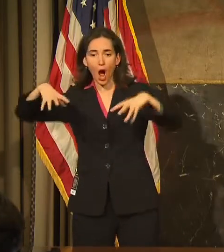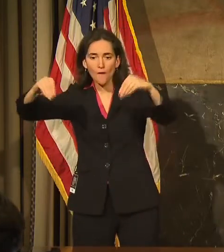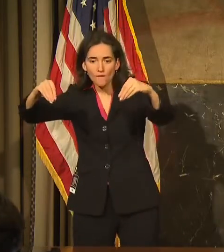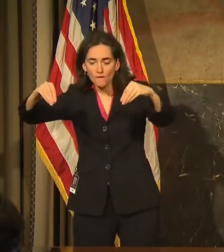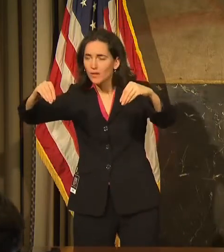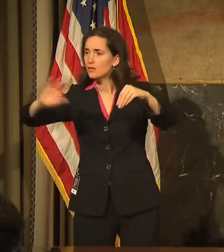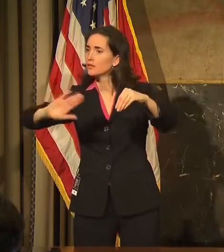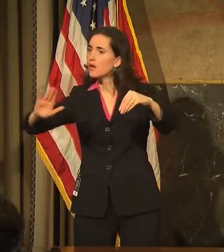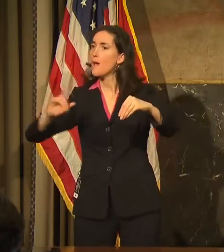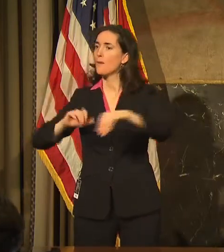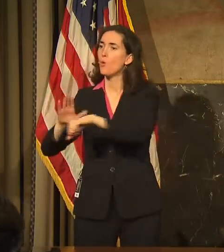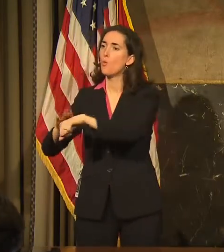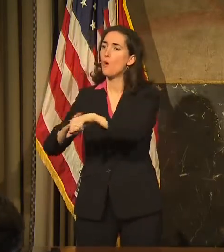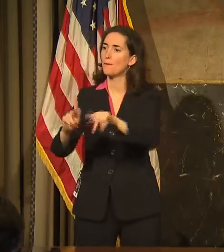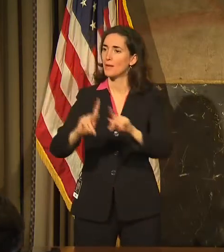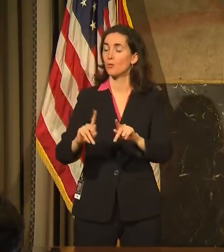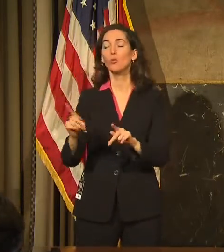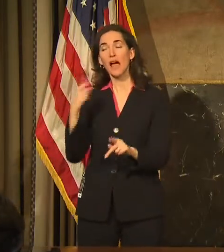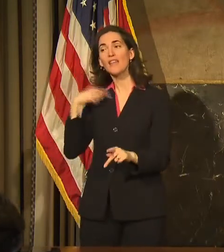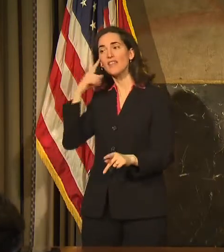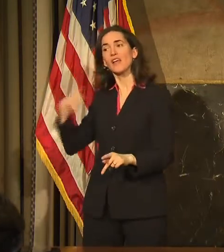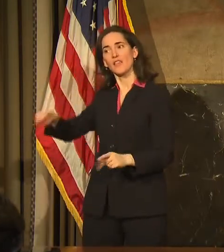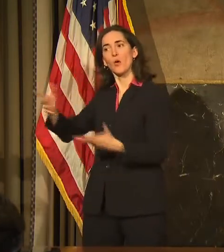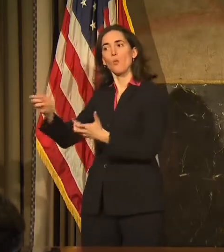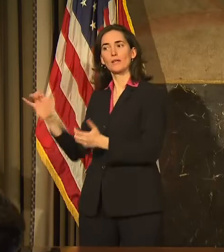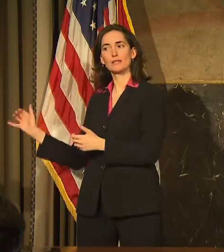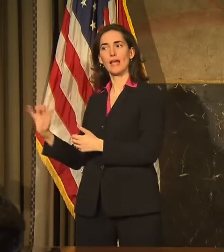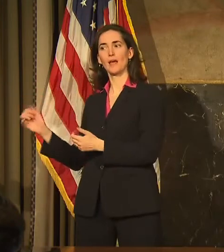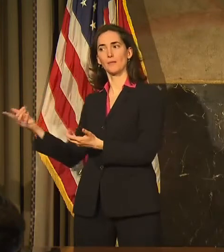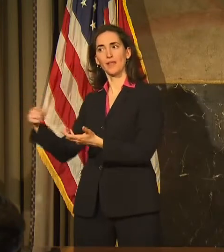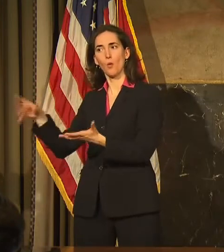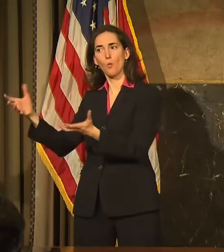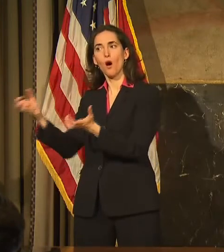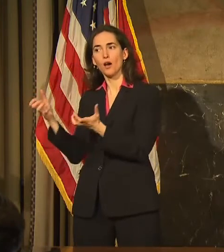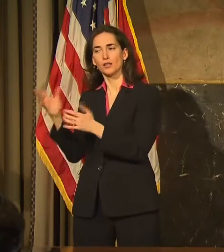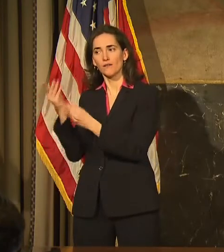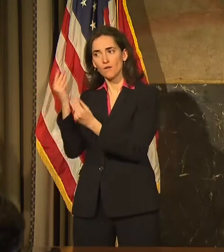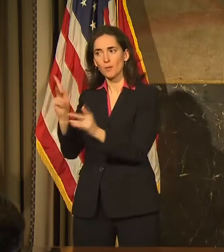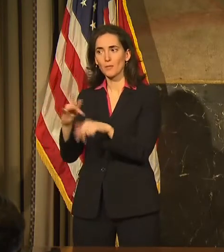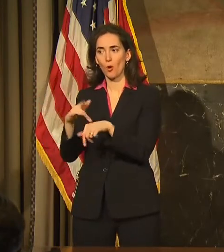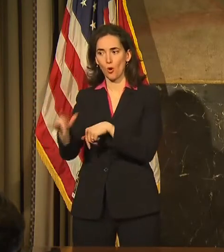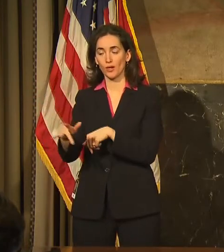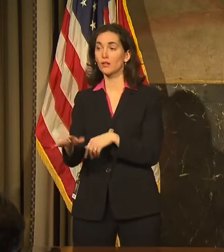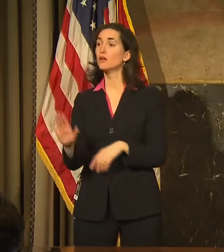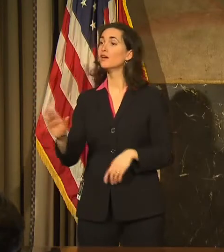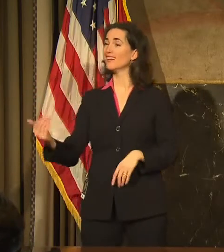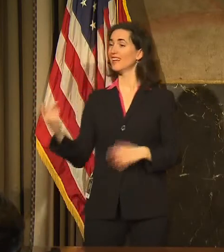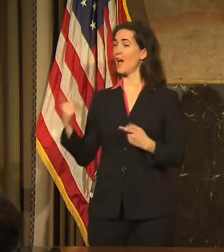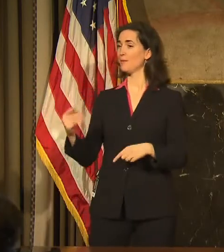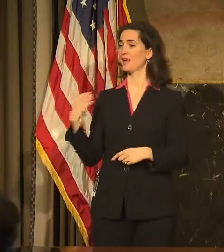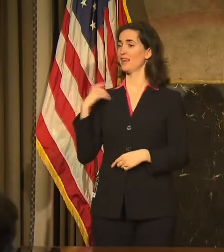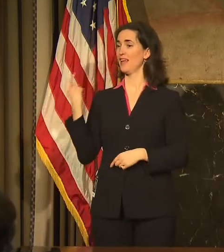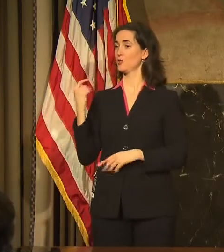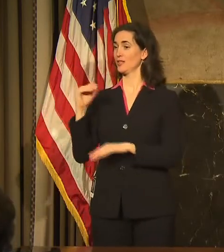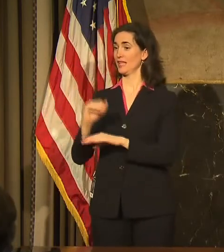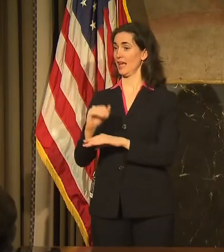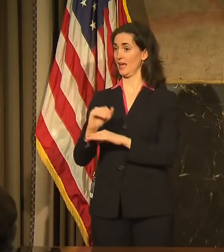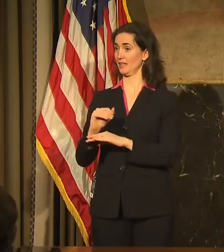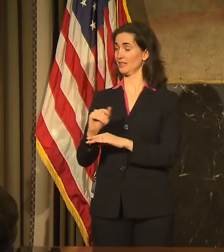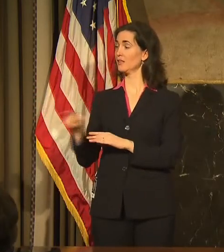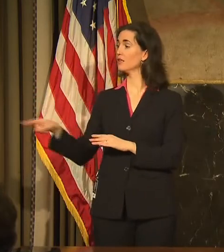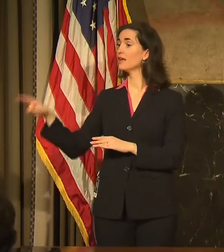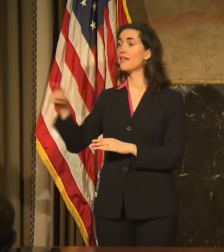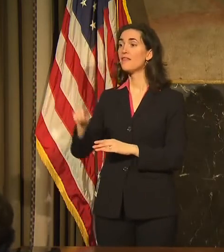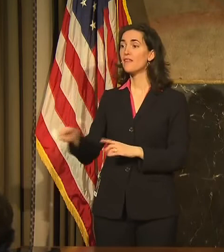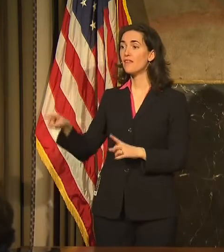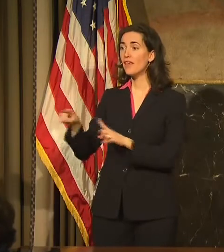possible. And by the way, I think they want to do that too. With respect to Tuesday night, they were not given